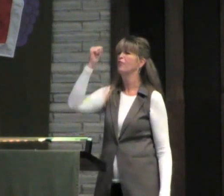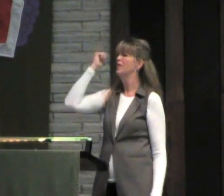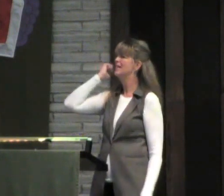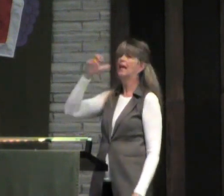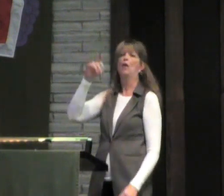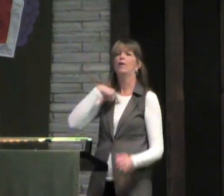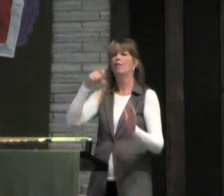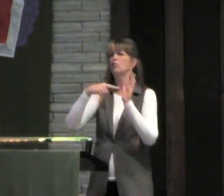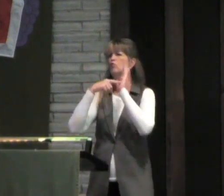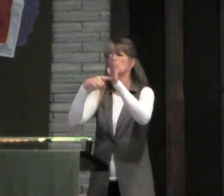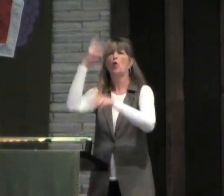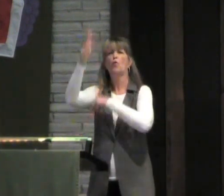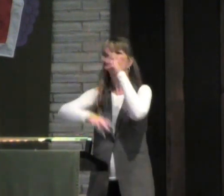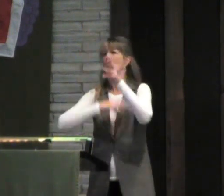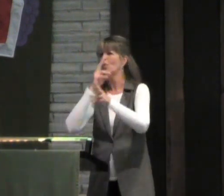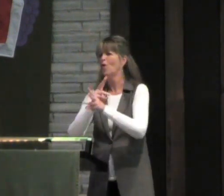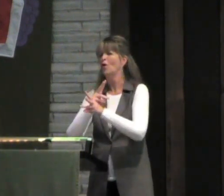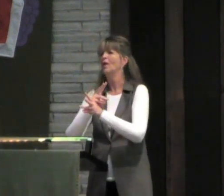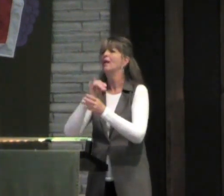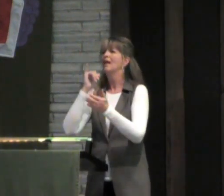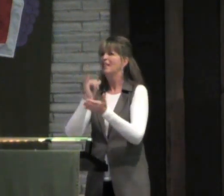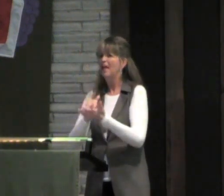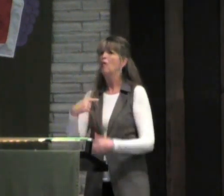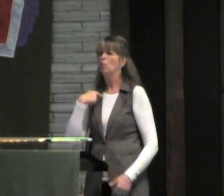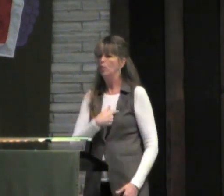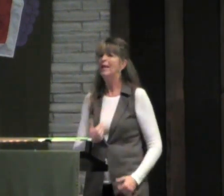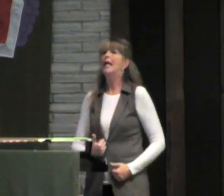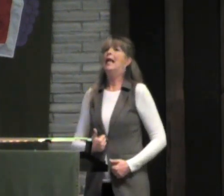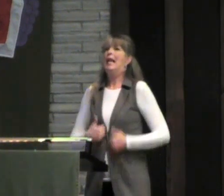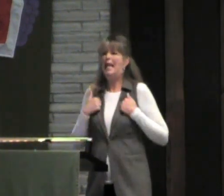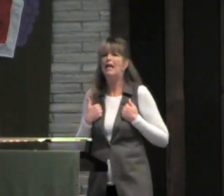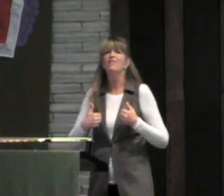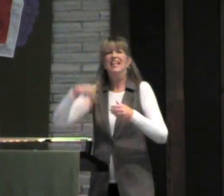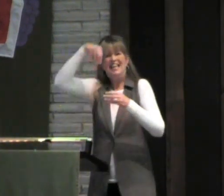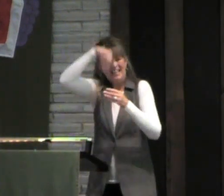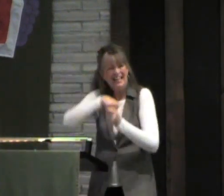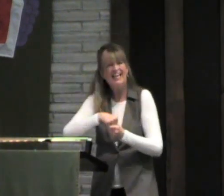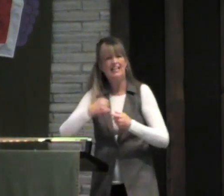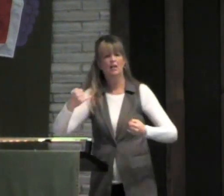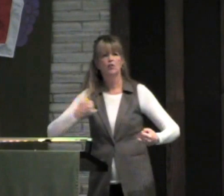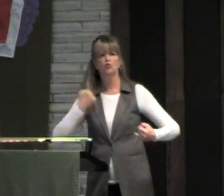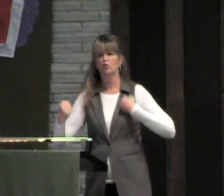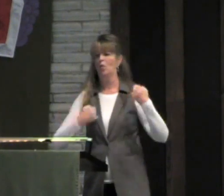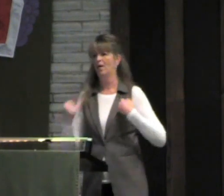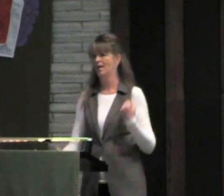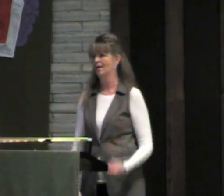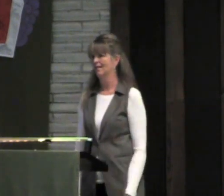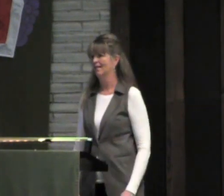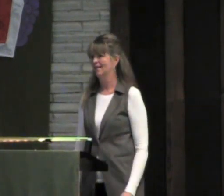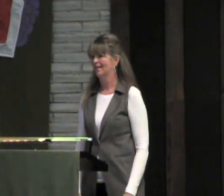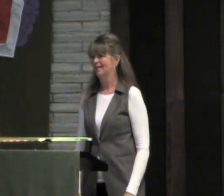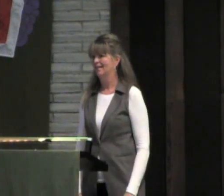blessed every single day. We need to show the world that we live in joy.